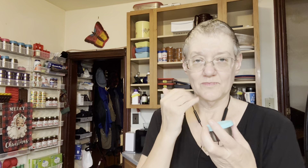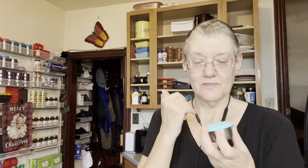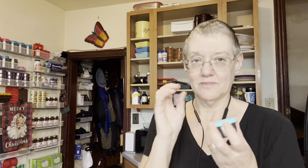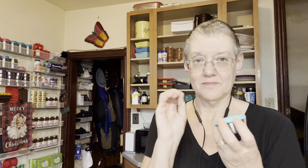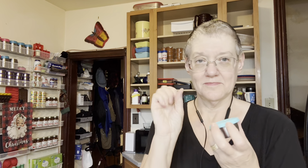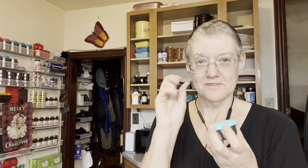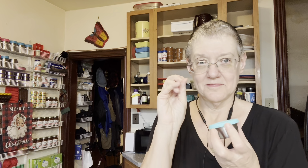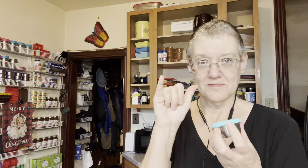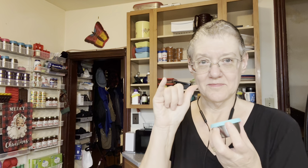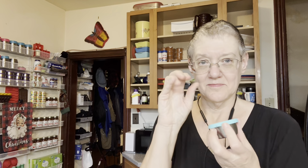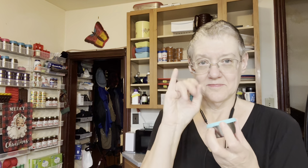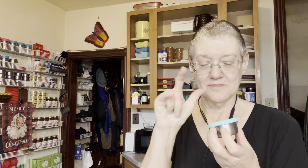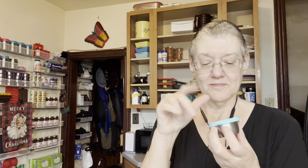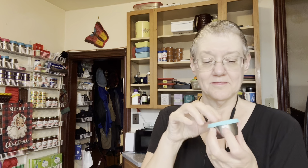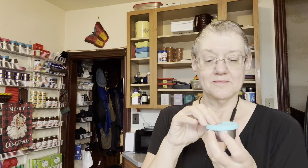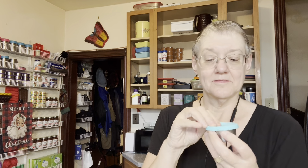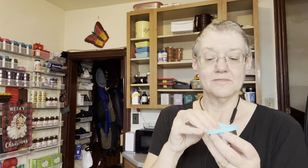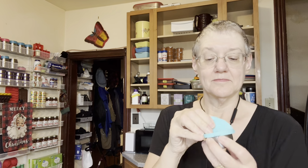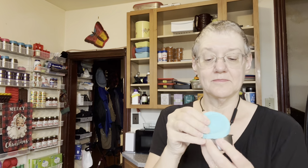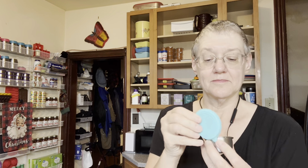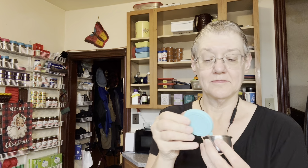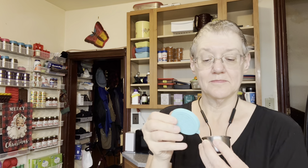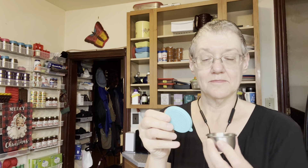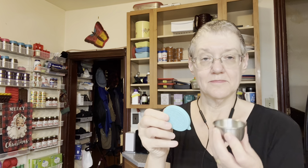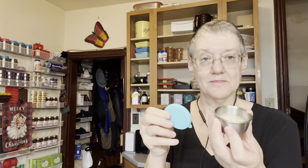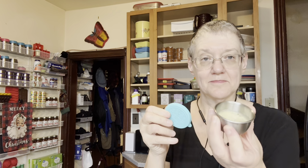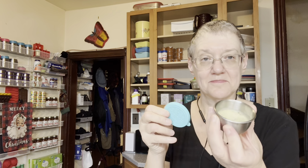brand. There's no sugar and no soy oil in this.